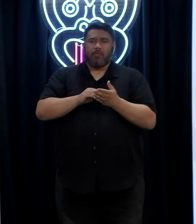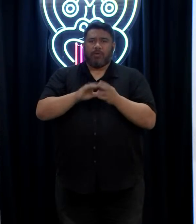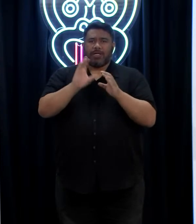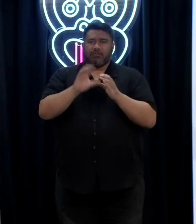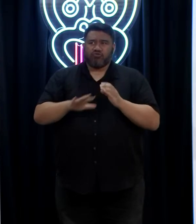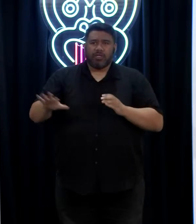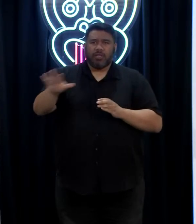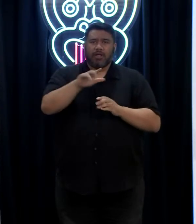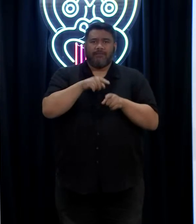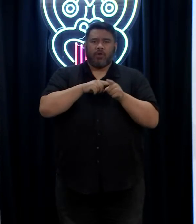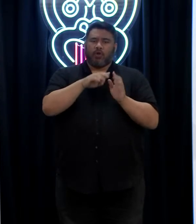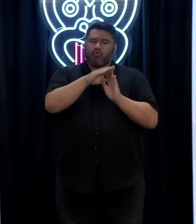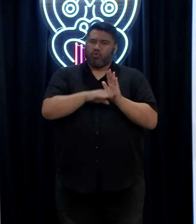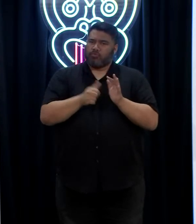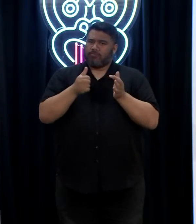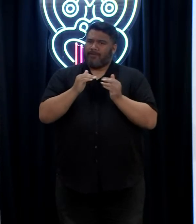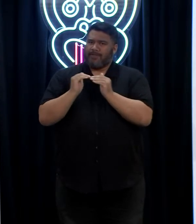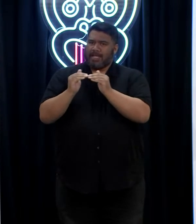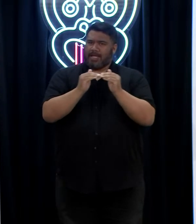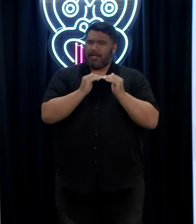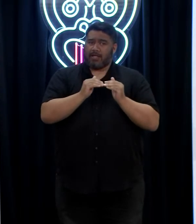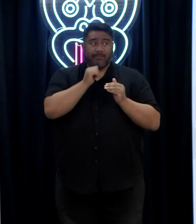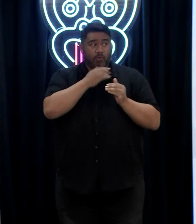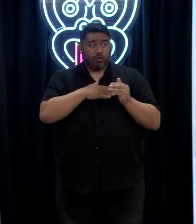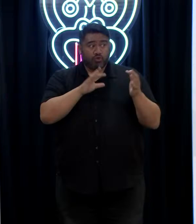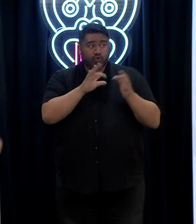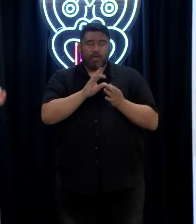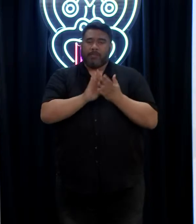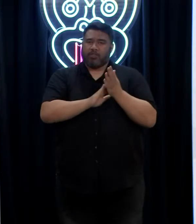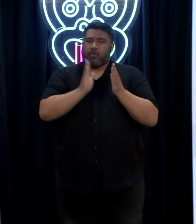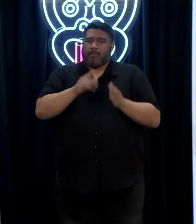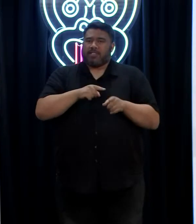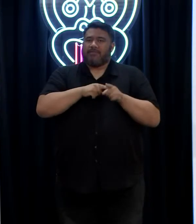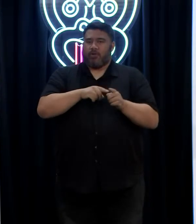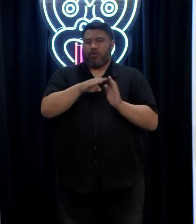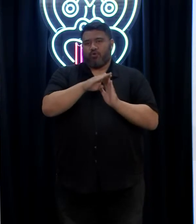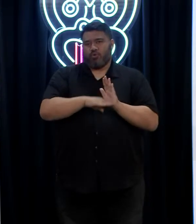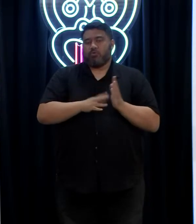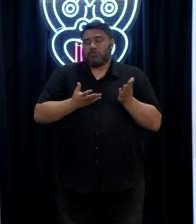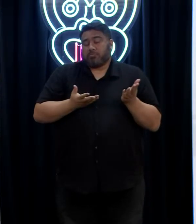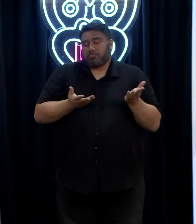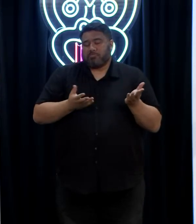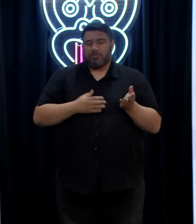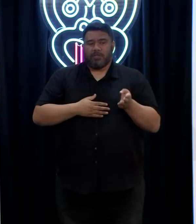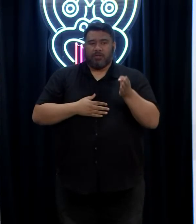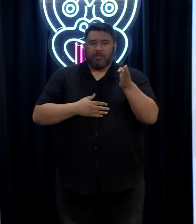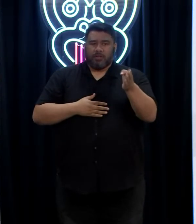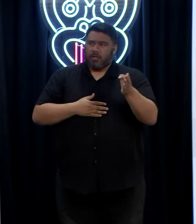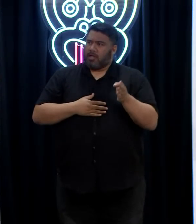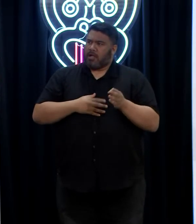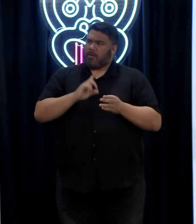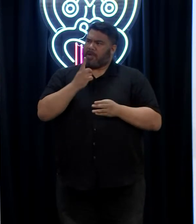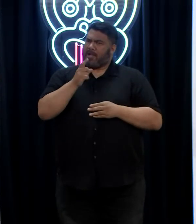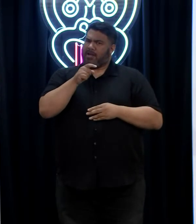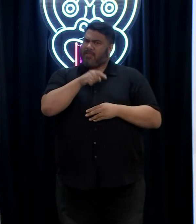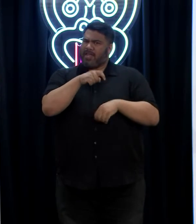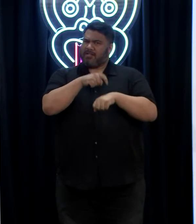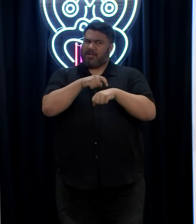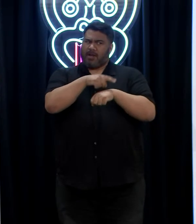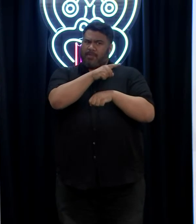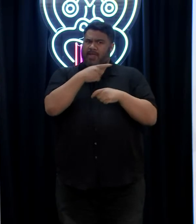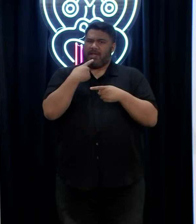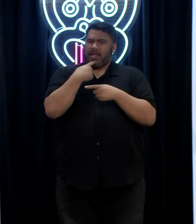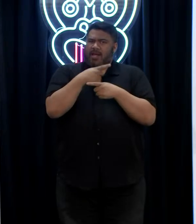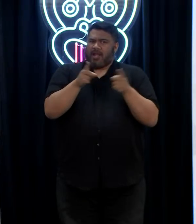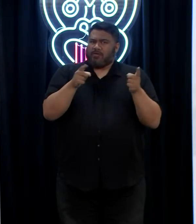wanting to join the CPTPP obviously has to sign up to the rules within it. What did you make of the timing of that letter to Damien O'Connor? I don't